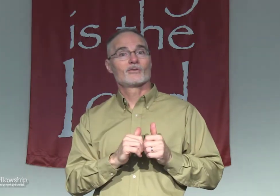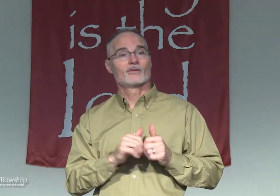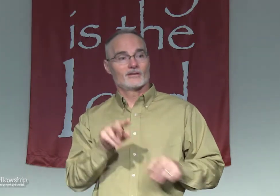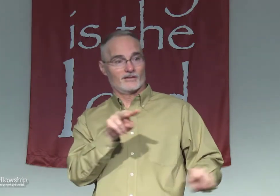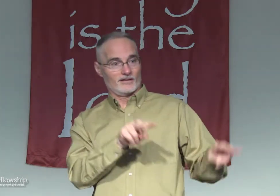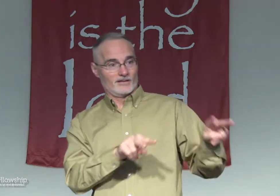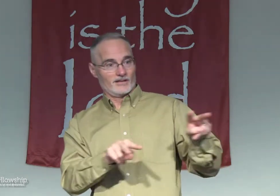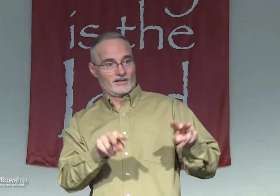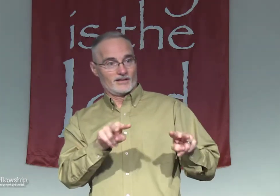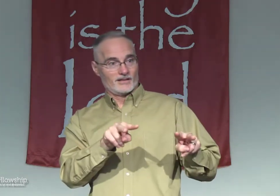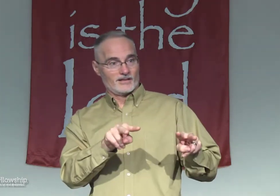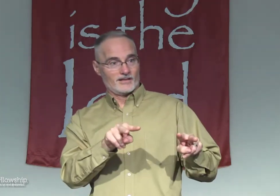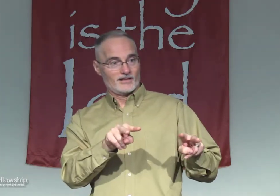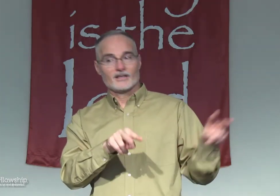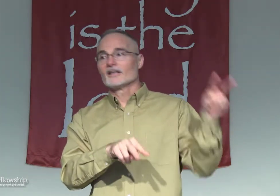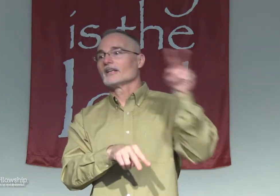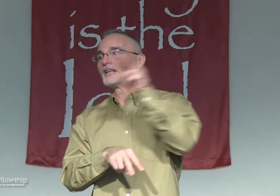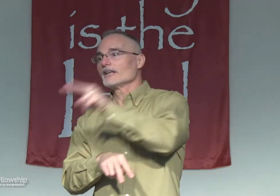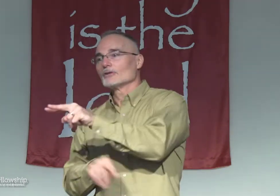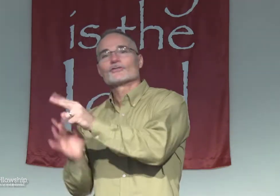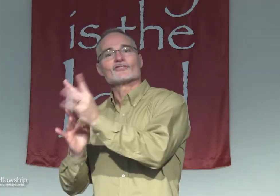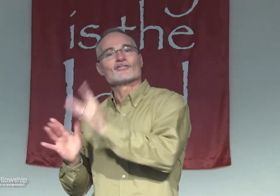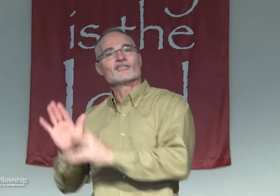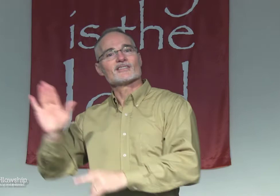and measure its goodness